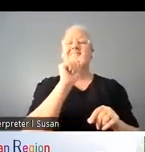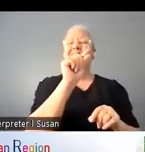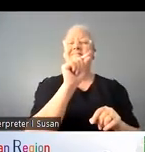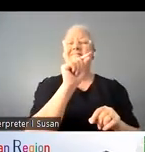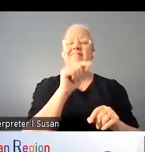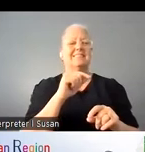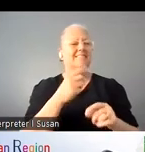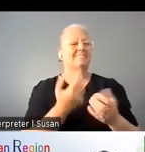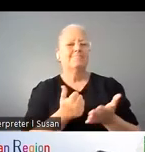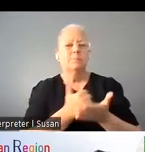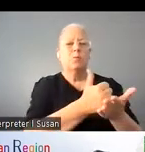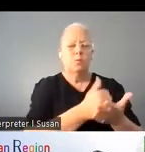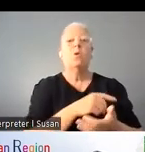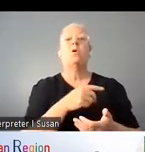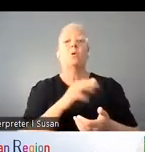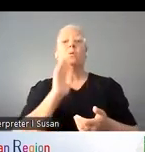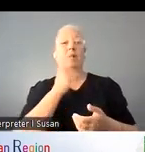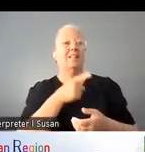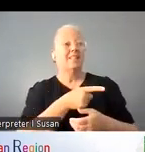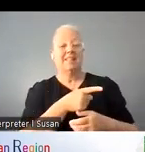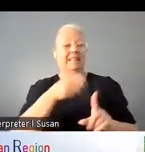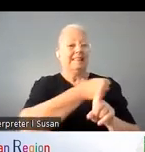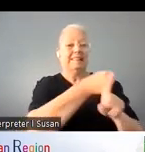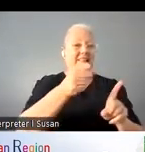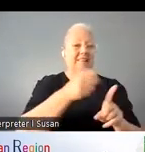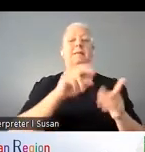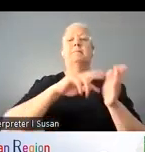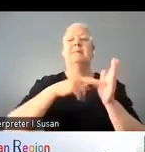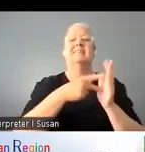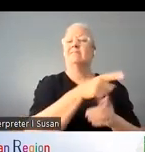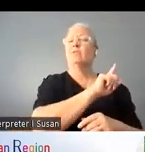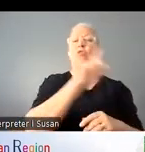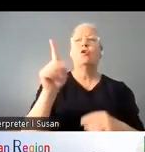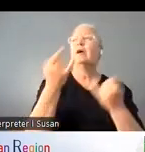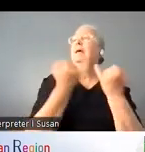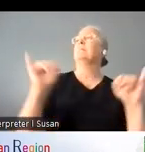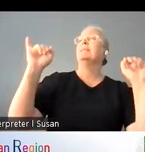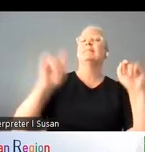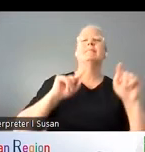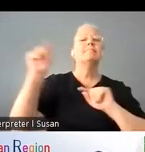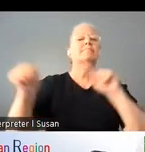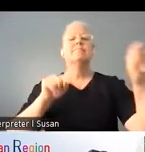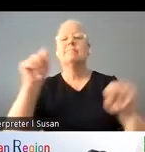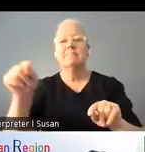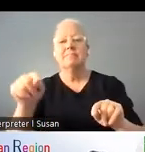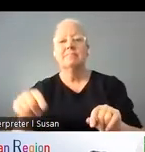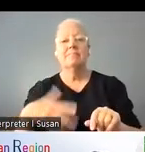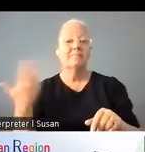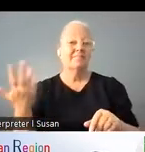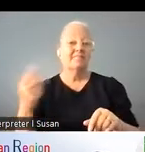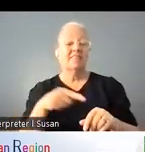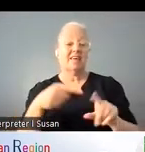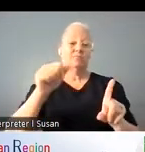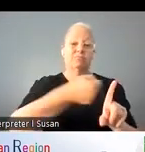have no independence at all because our families can violate our rights and they can put